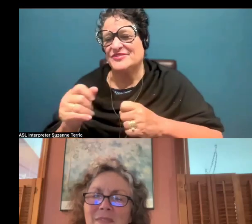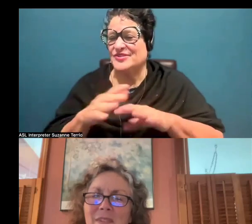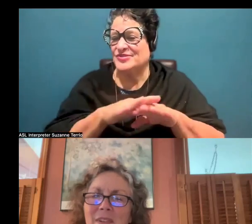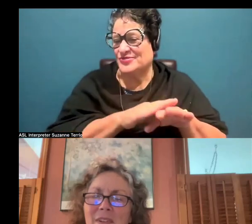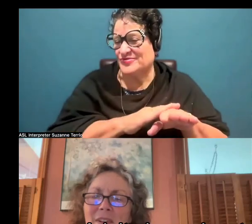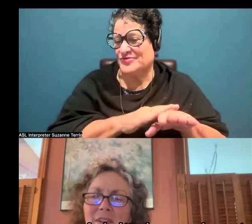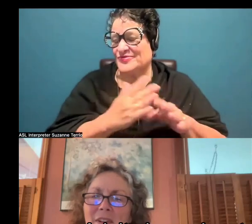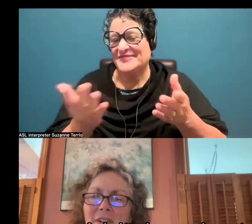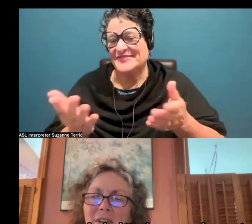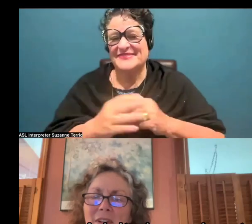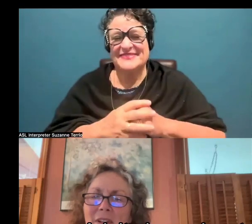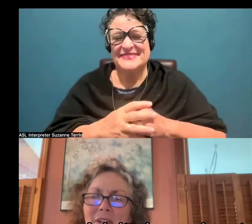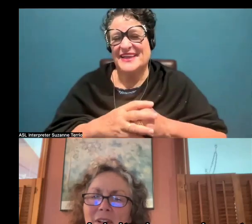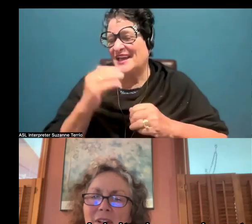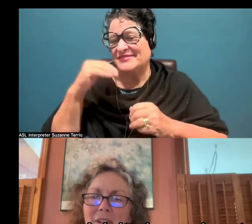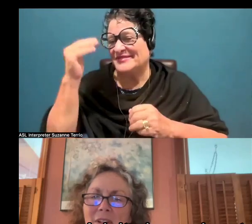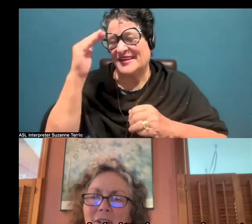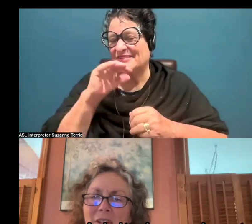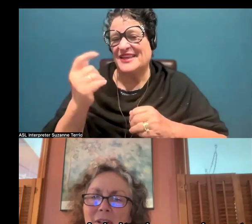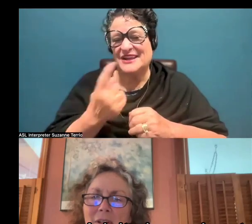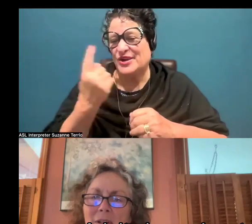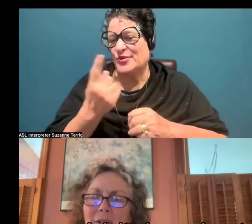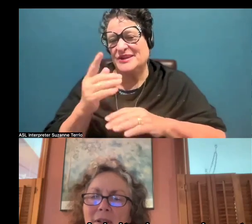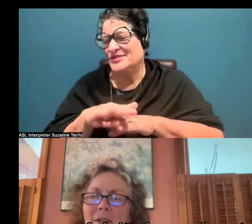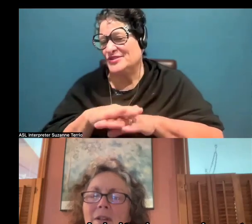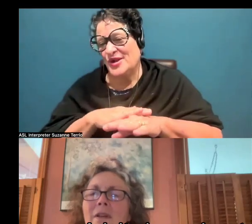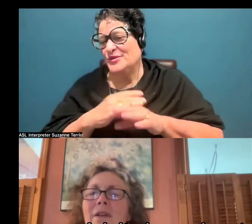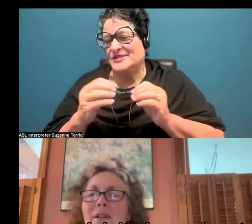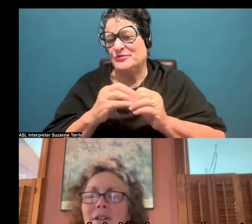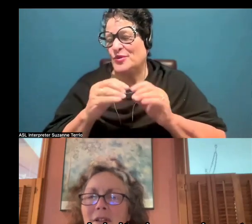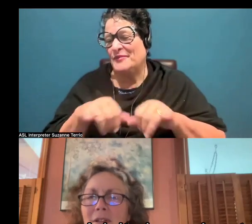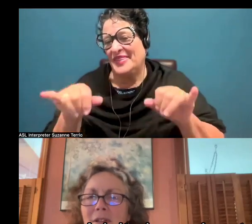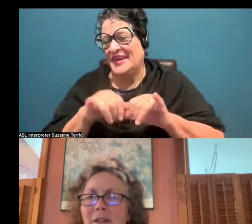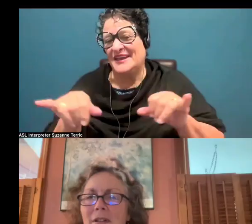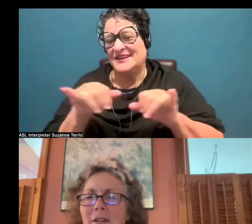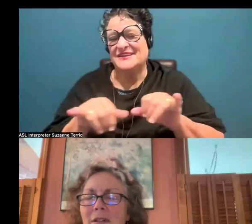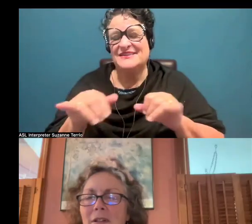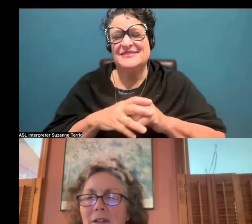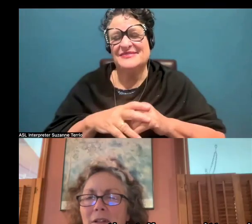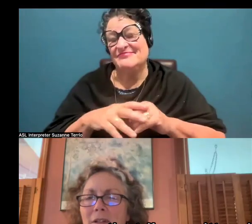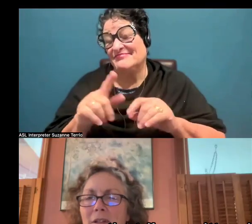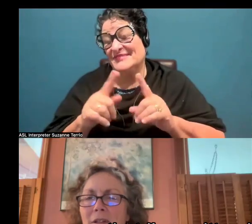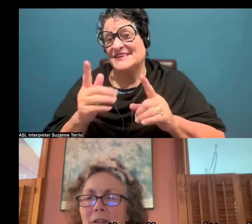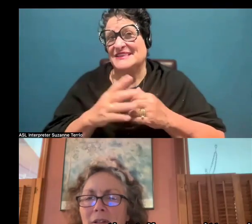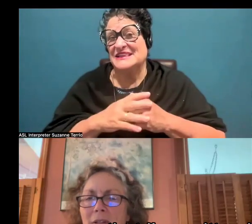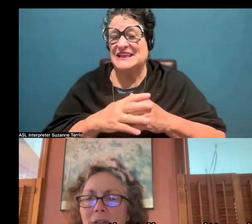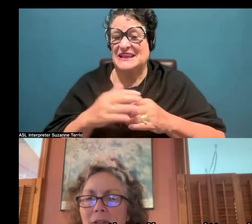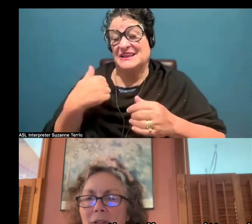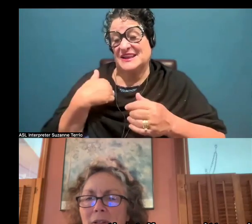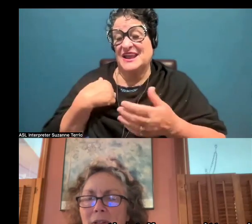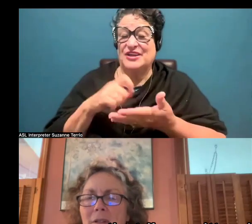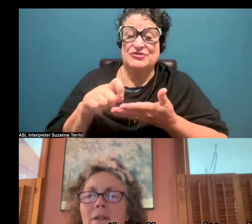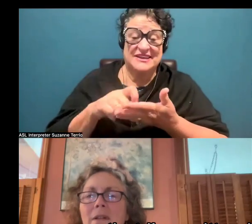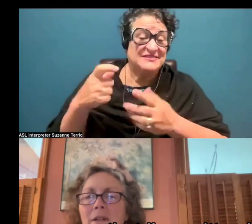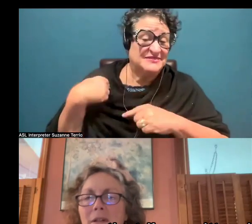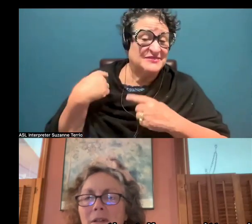that adult always has to be like slower and more methodical, but mm, at least in the way that I've written it so